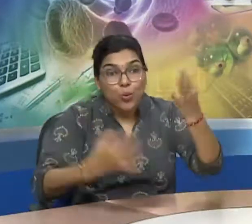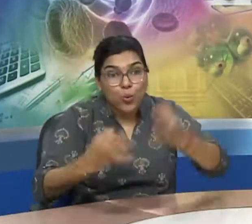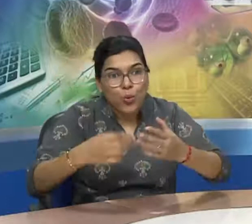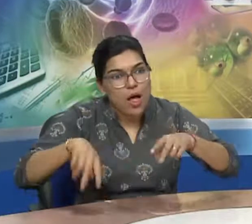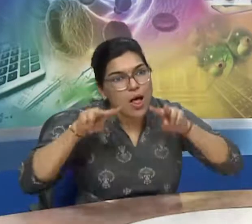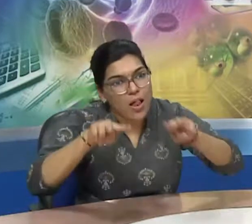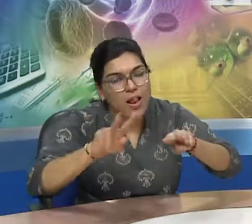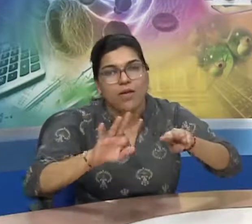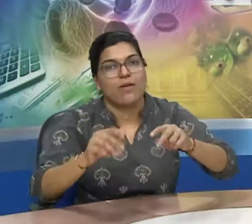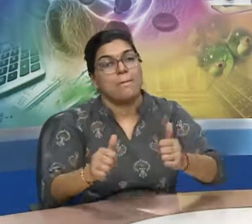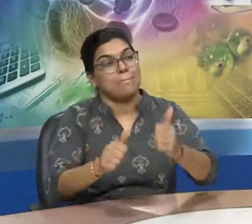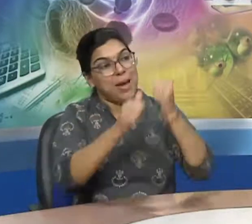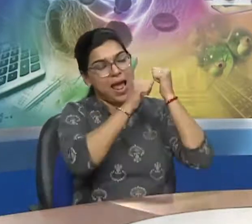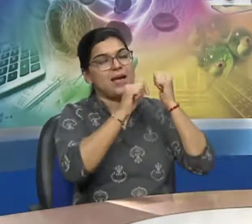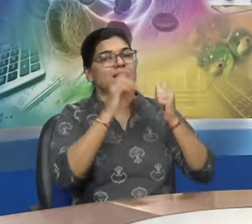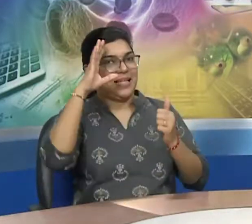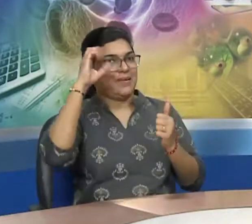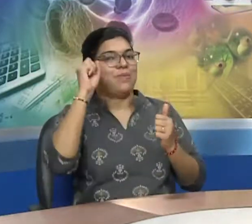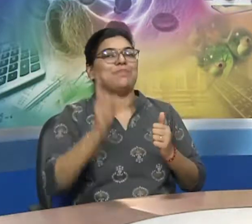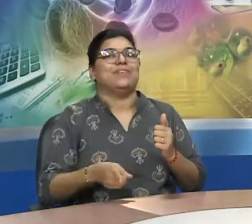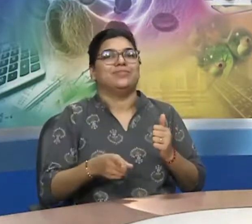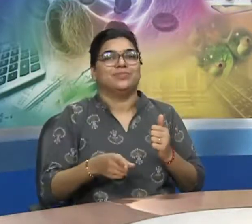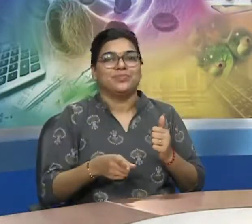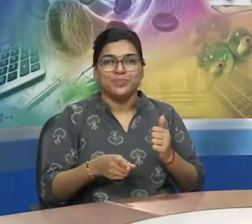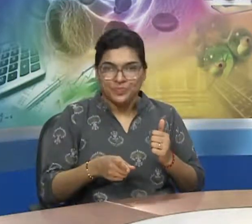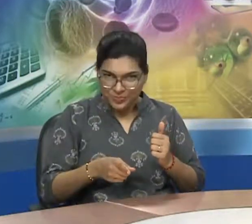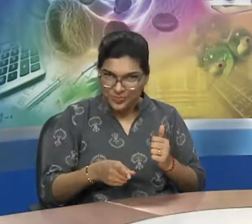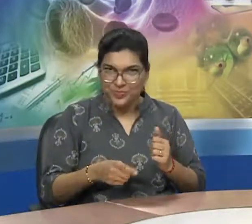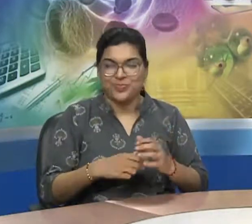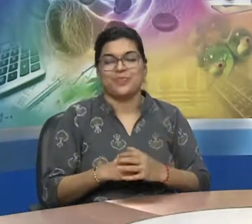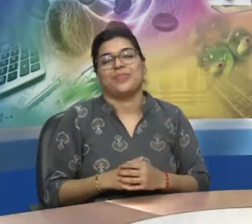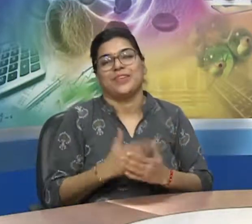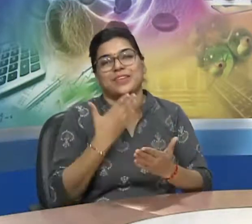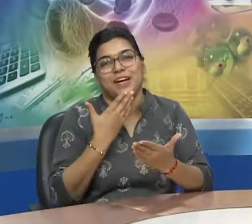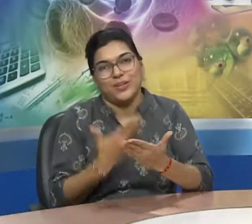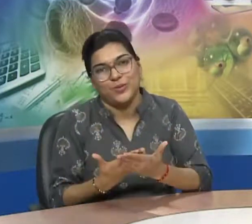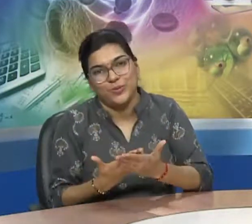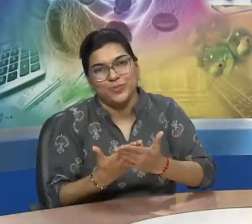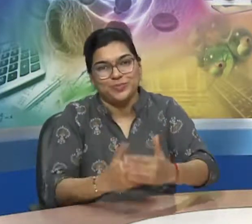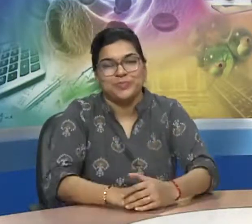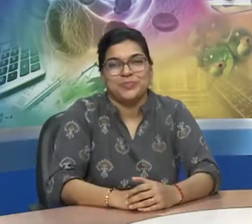are together, we make a society. Thank you.